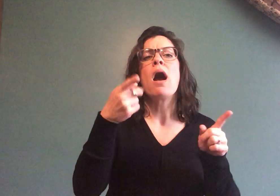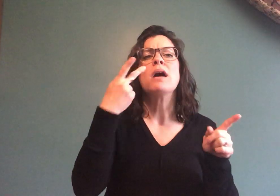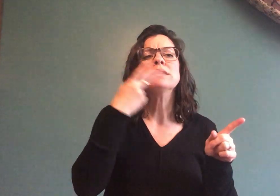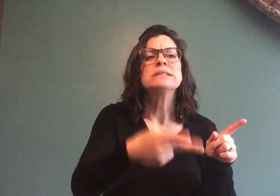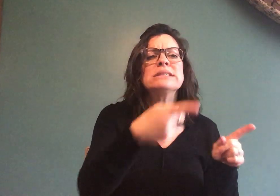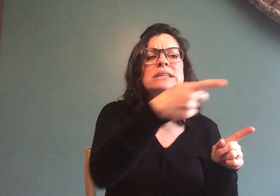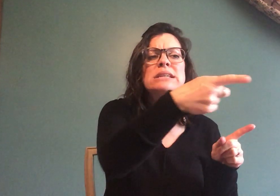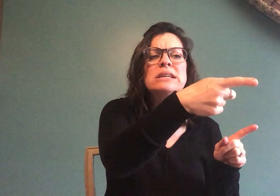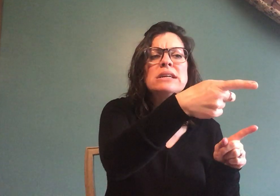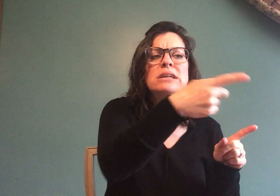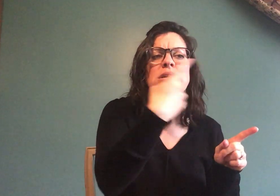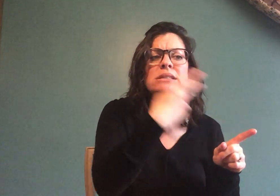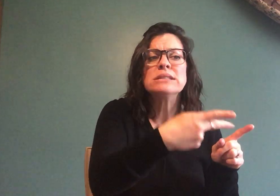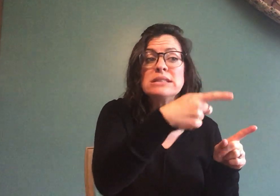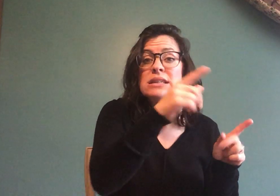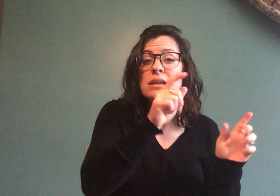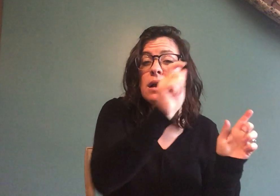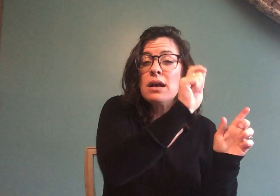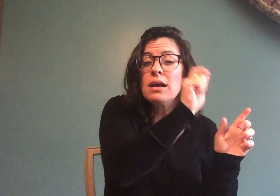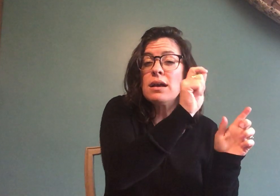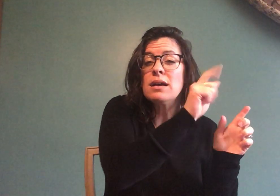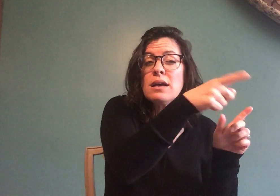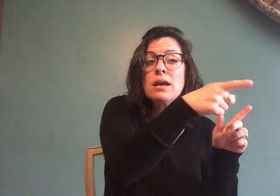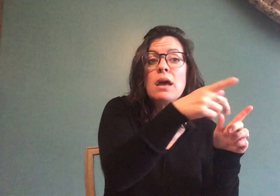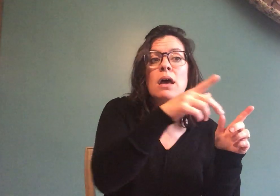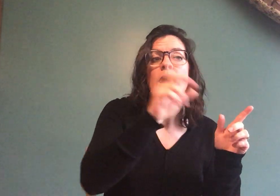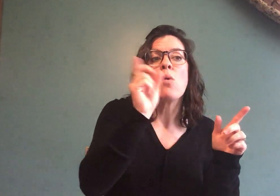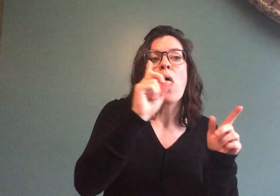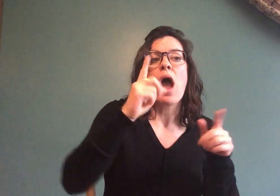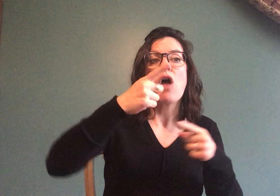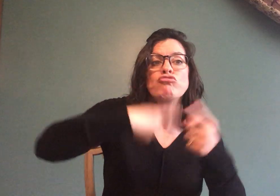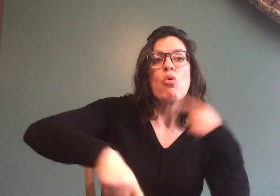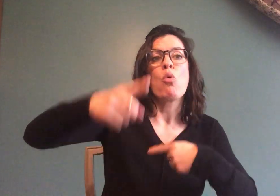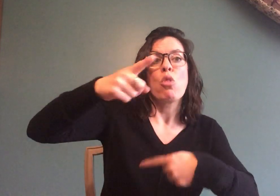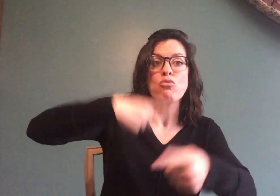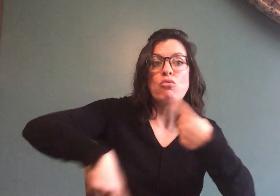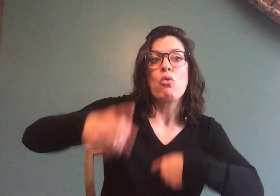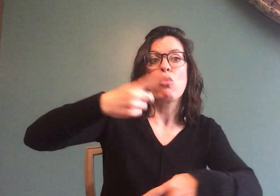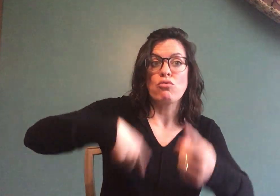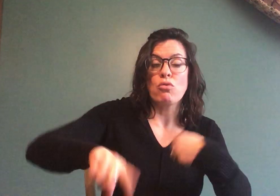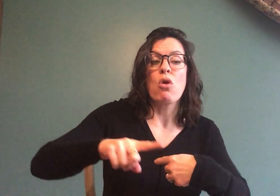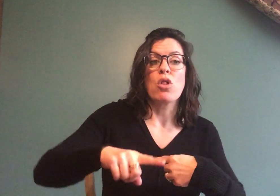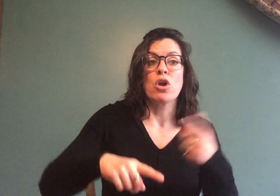Okay. This turns. This conveyor in here turns. I wish I could get a better shot.